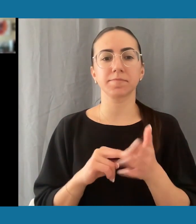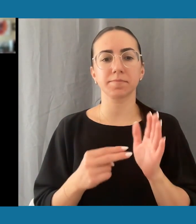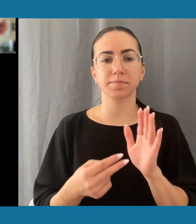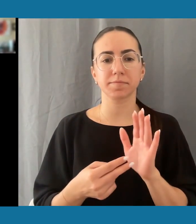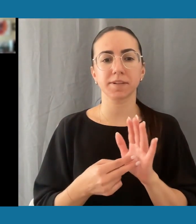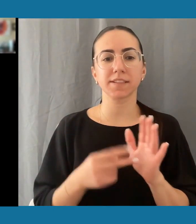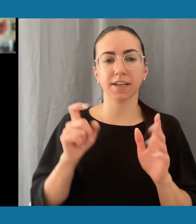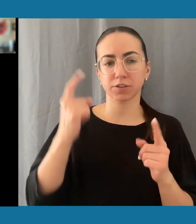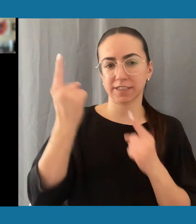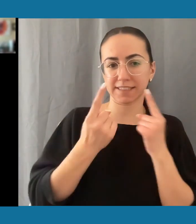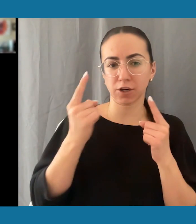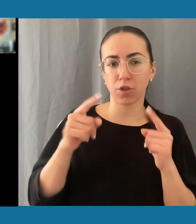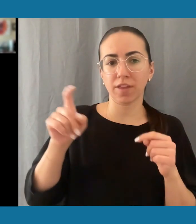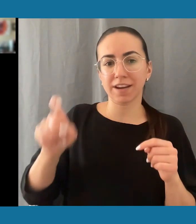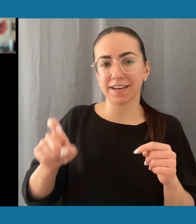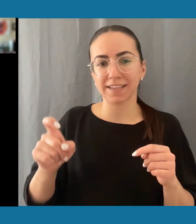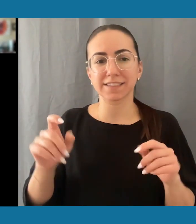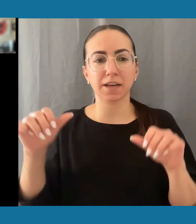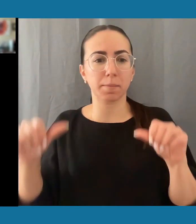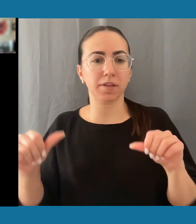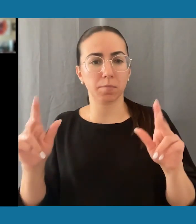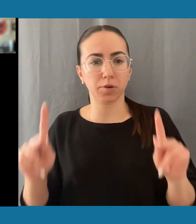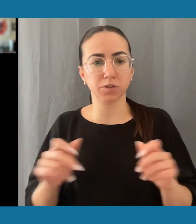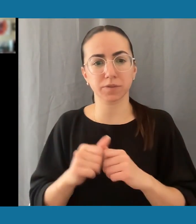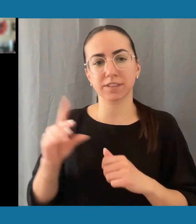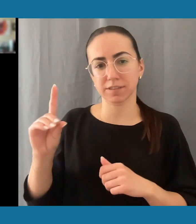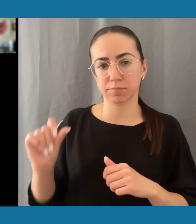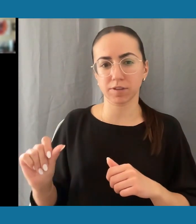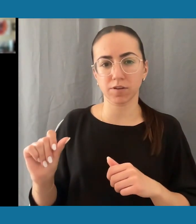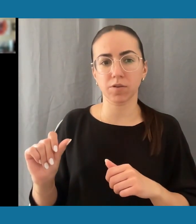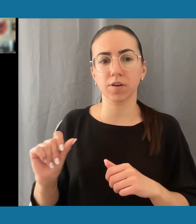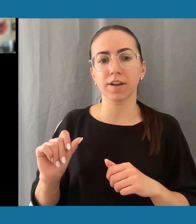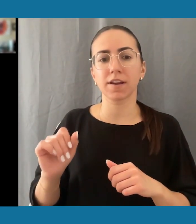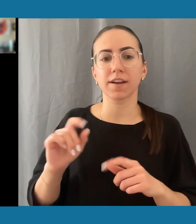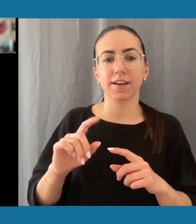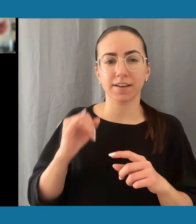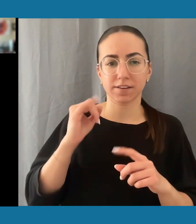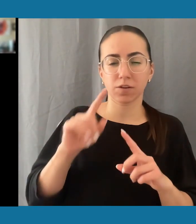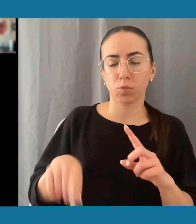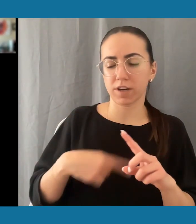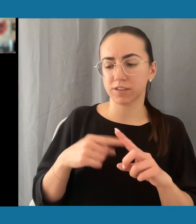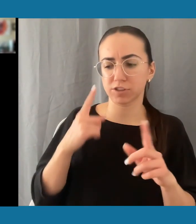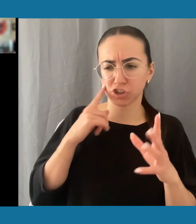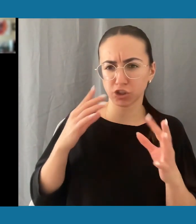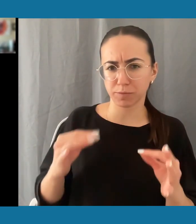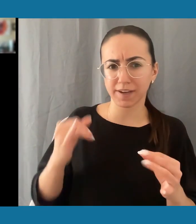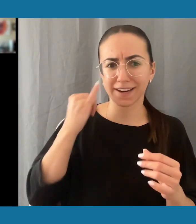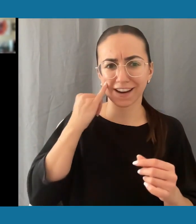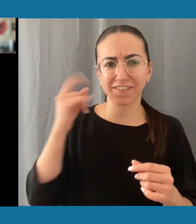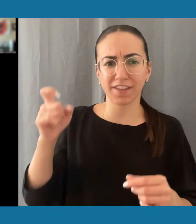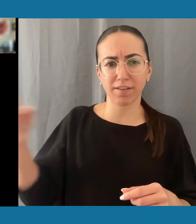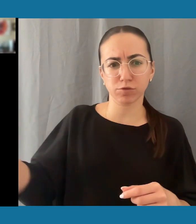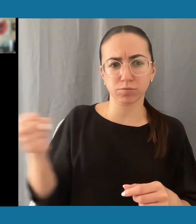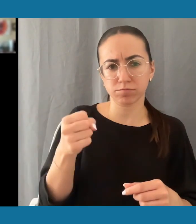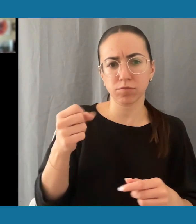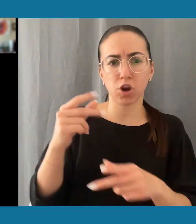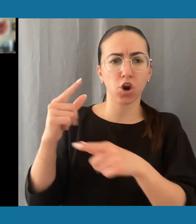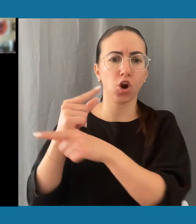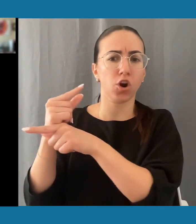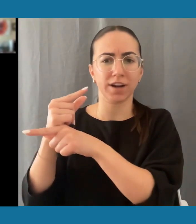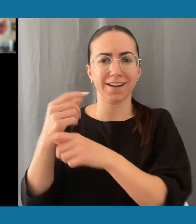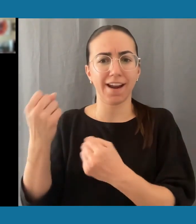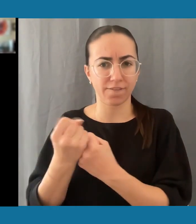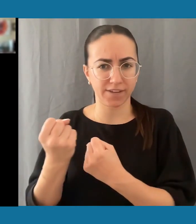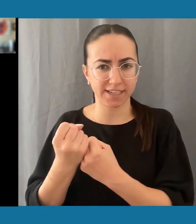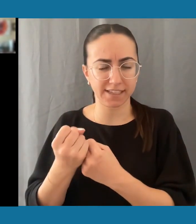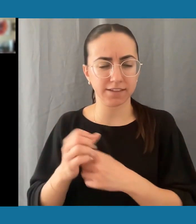with a disability when determining whether to appoint a guardian or a guardian advocate. It requires the petitions and